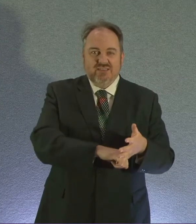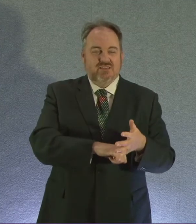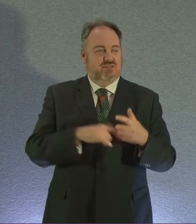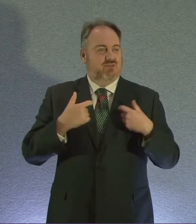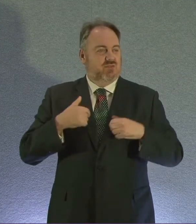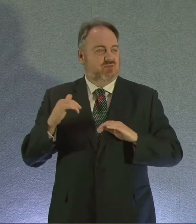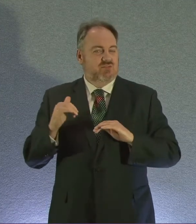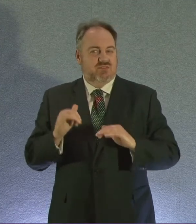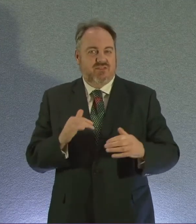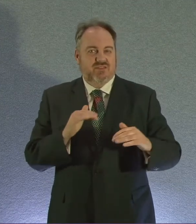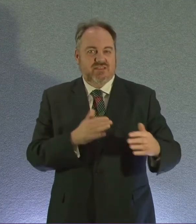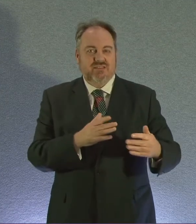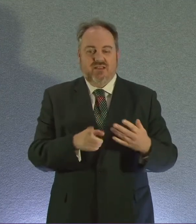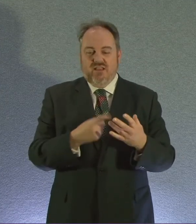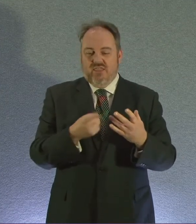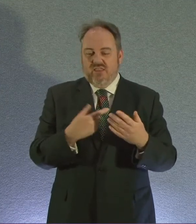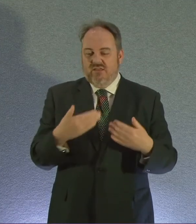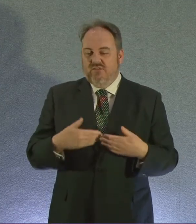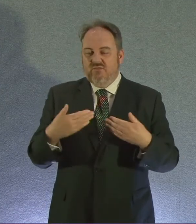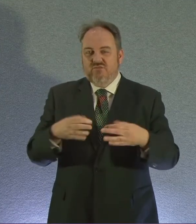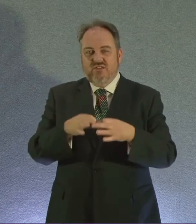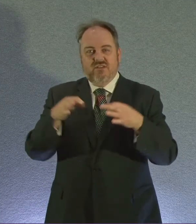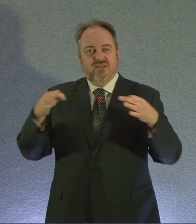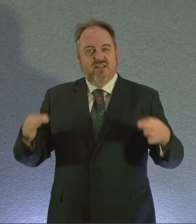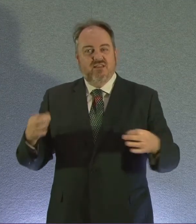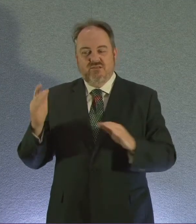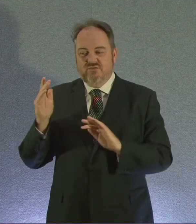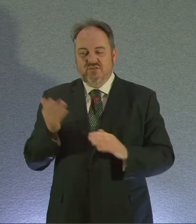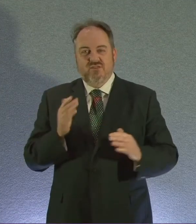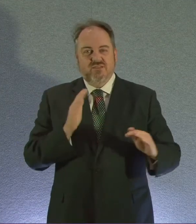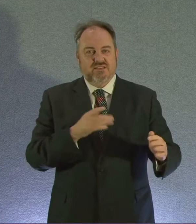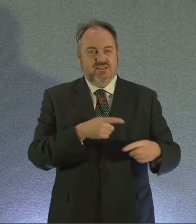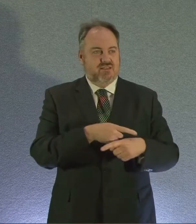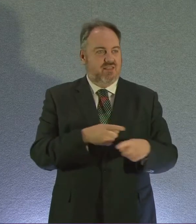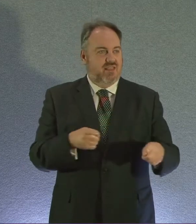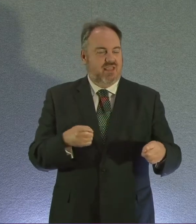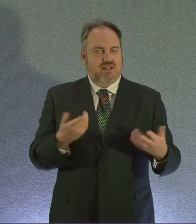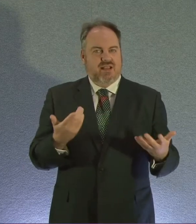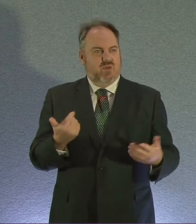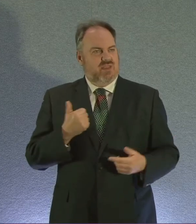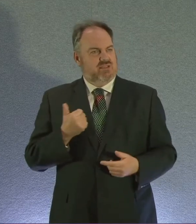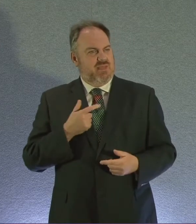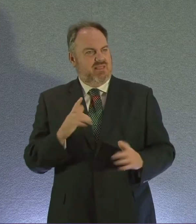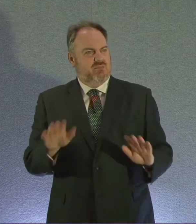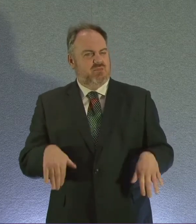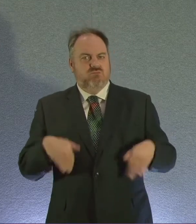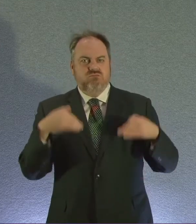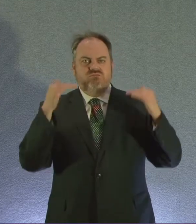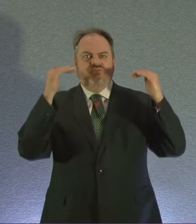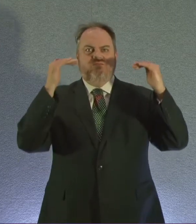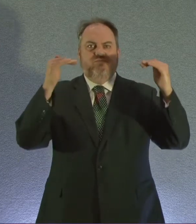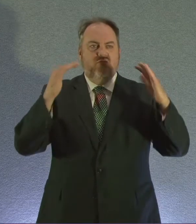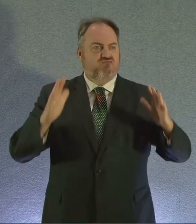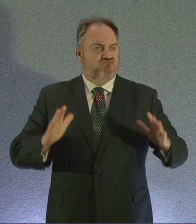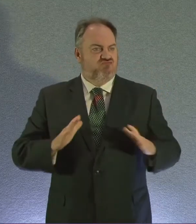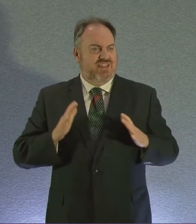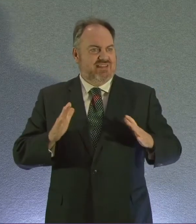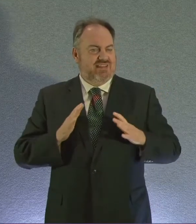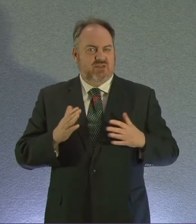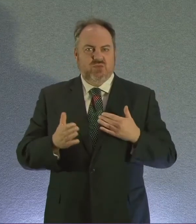those very public services that are now being expected to be on the front